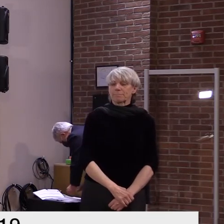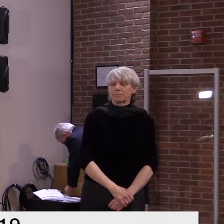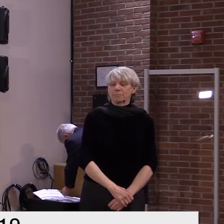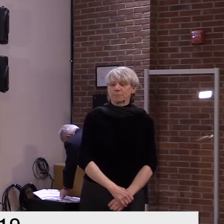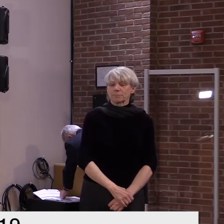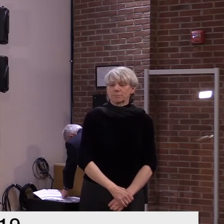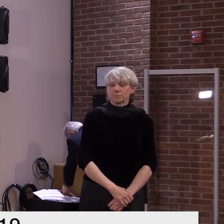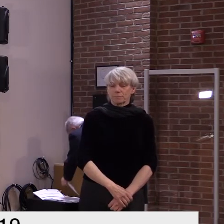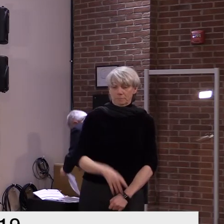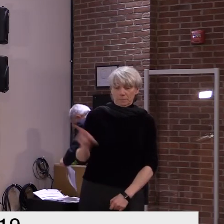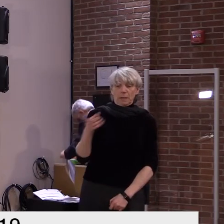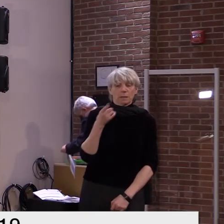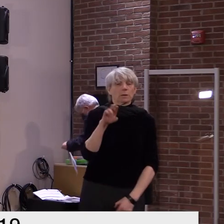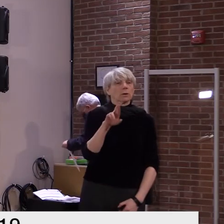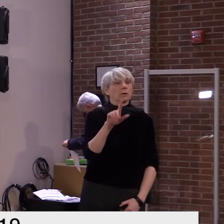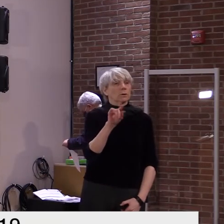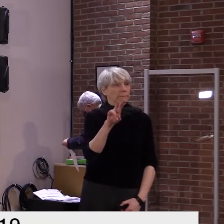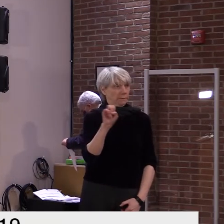For Dr. Levine,